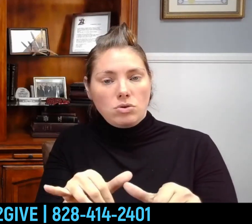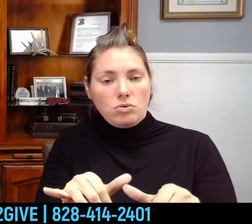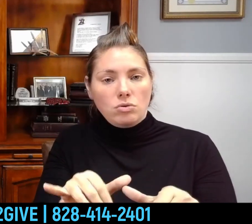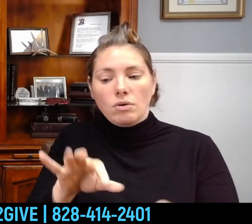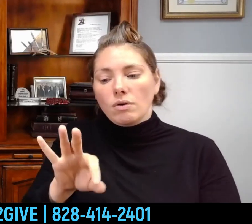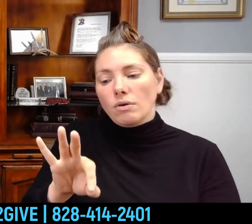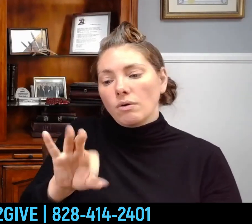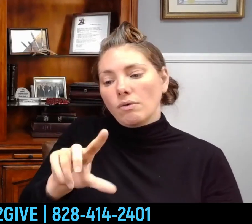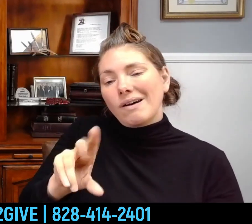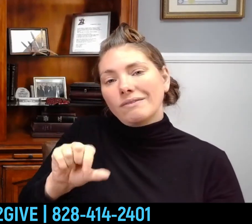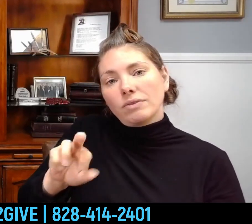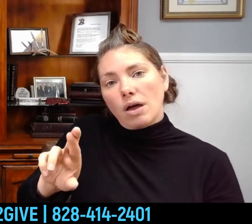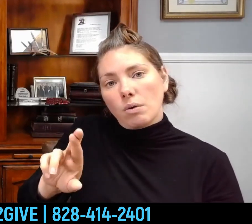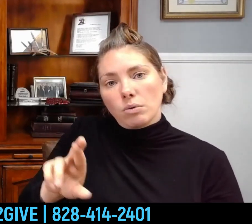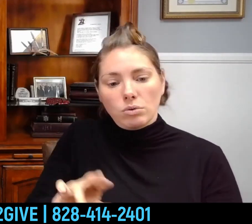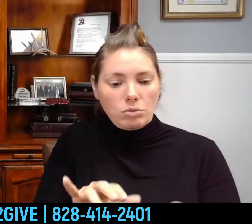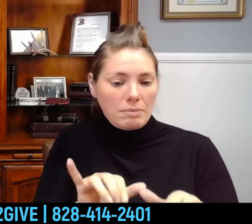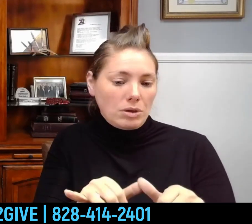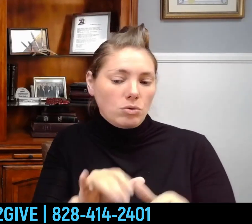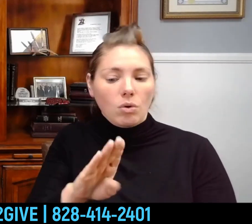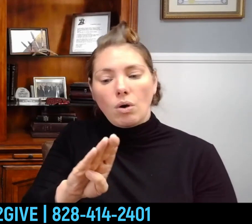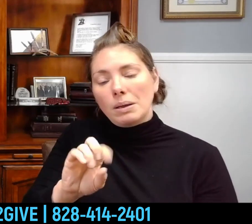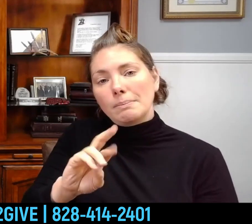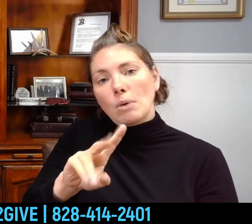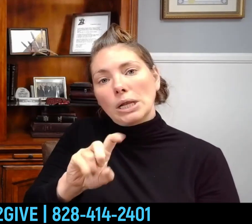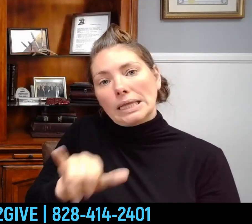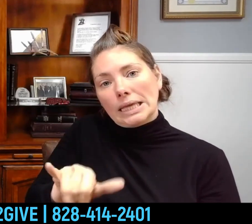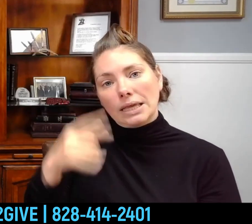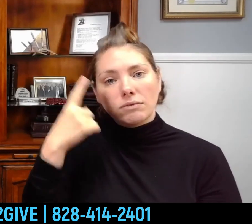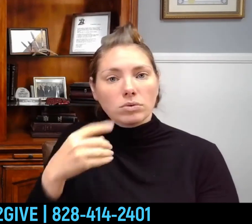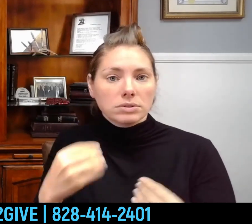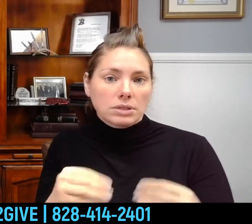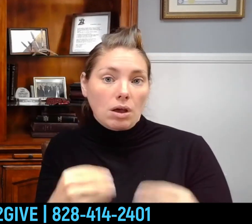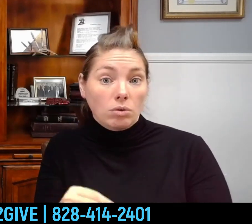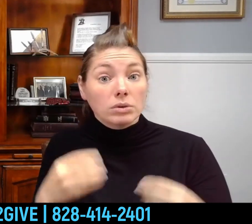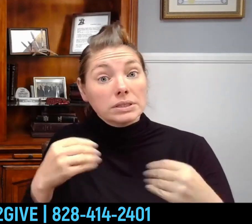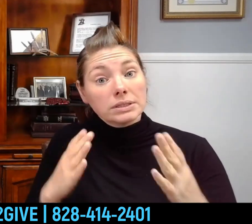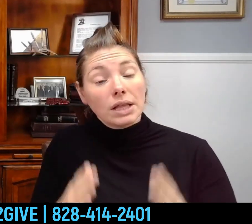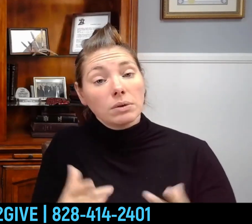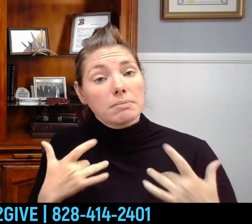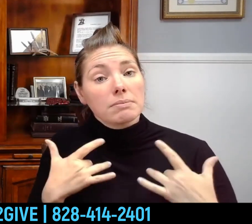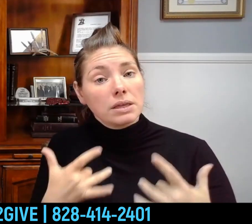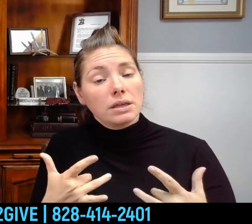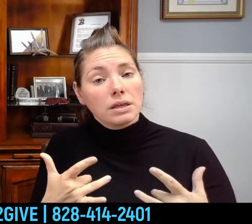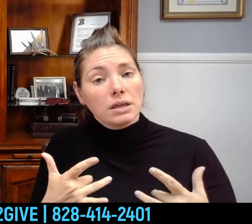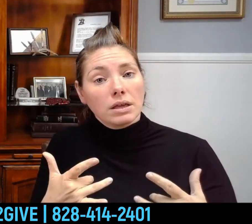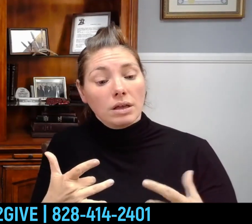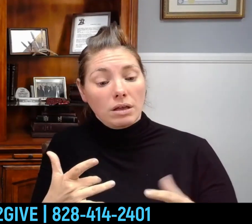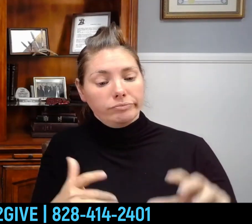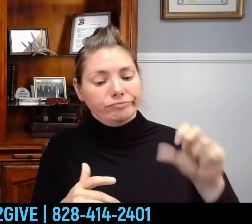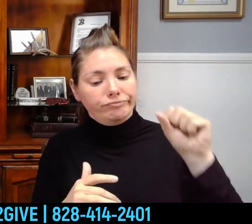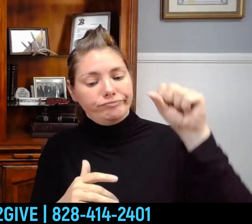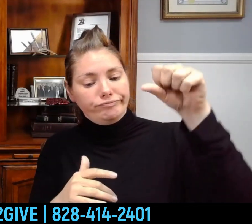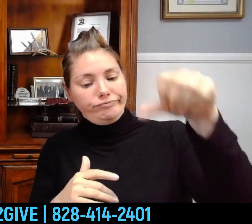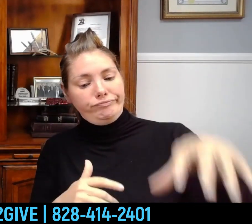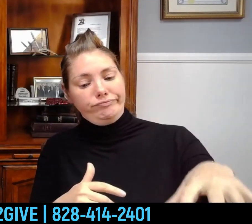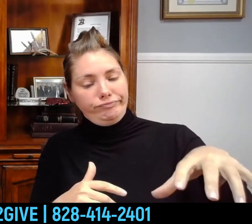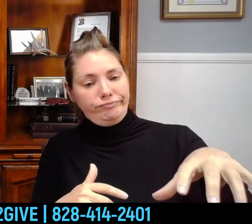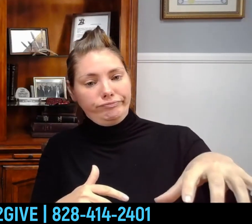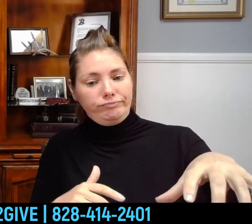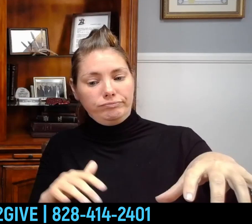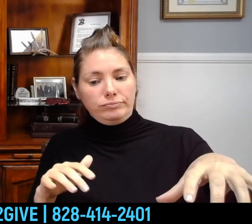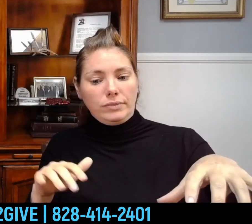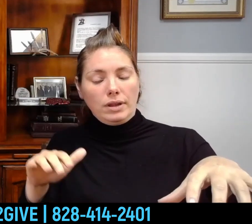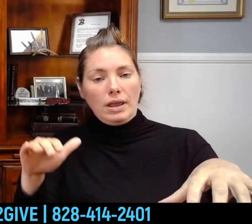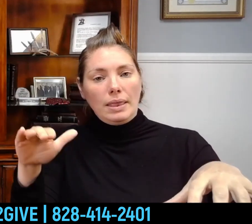flour and to measure out barley to sell. Sellers would put their item they're selling in these and